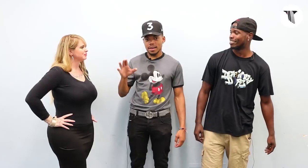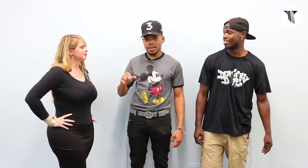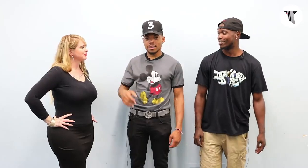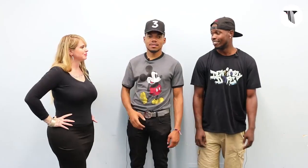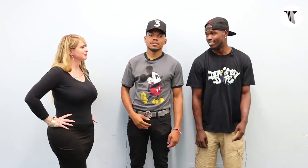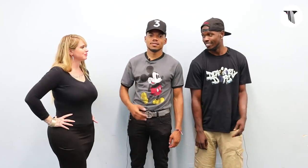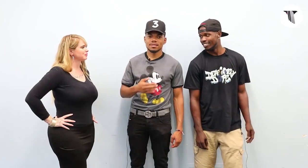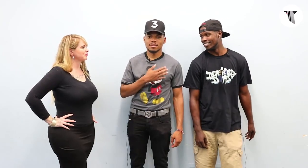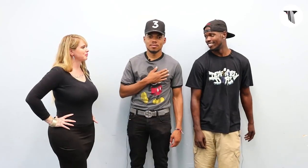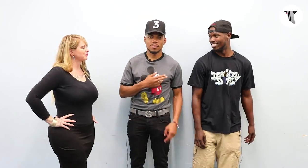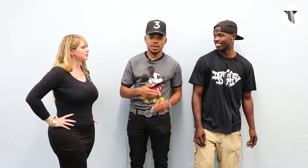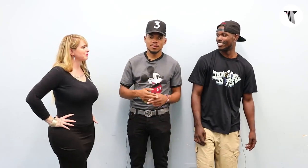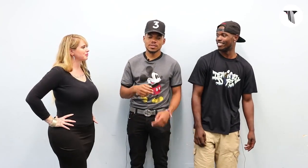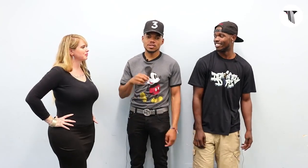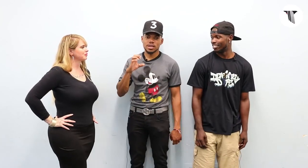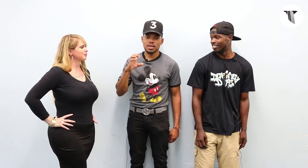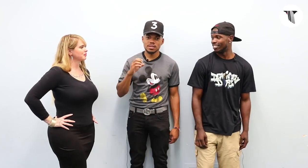Hi, my name is Chance.